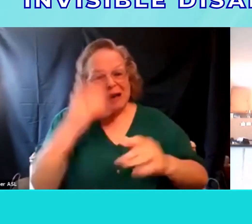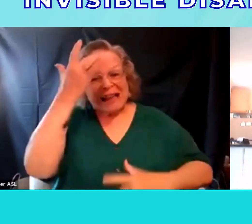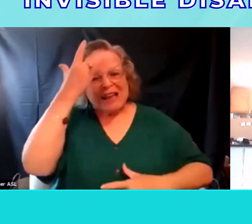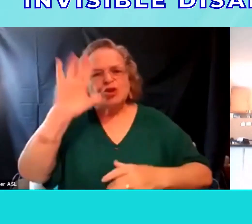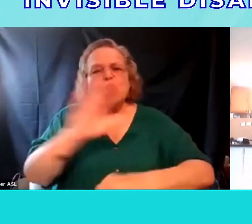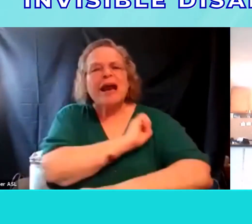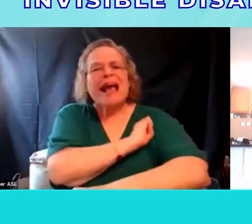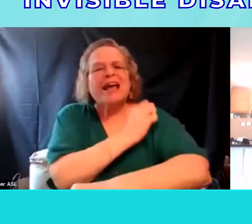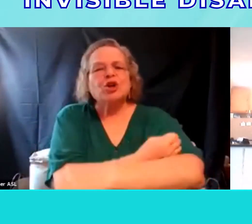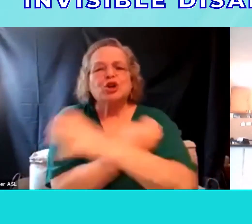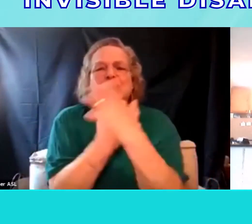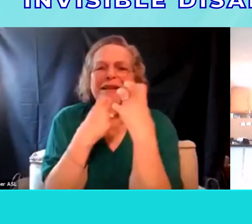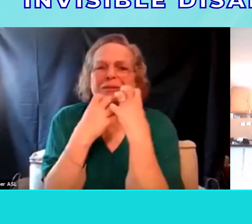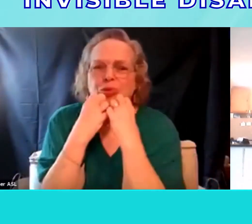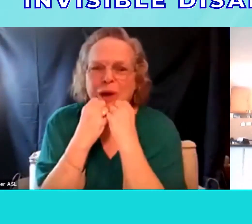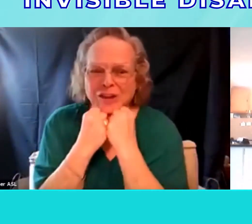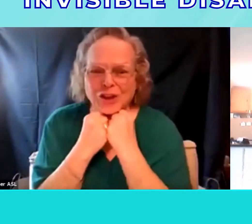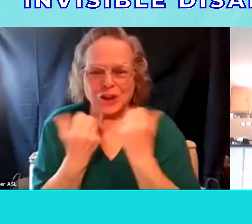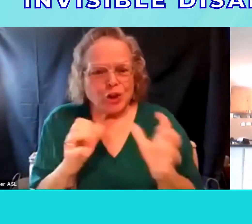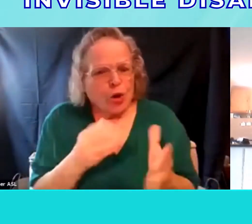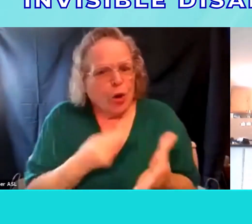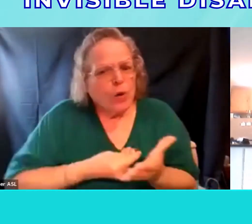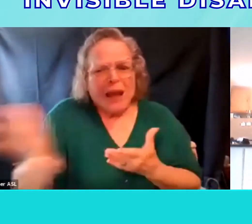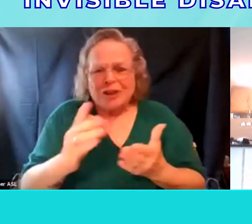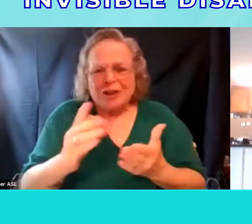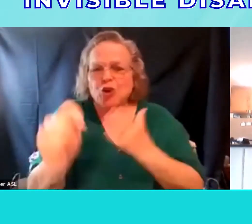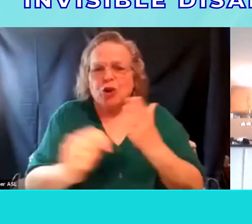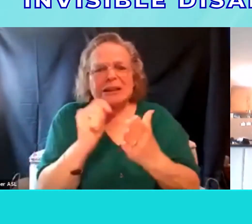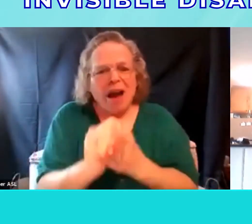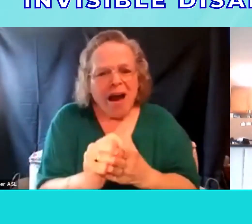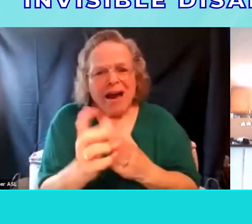getting disability insurance payments, which